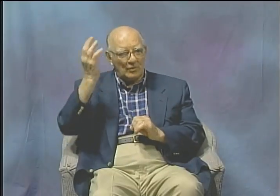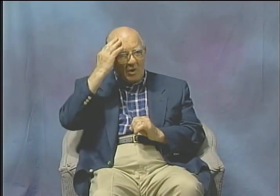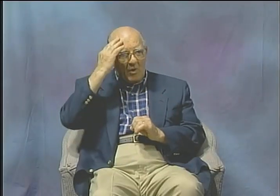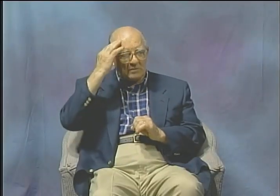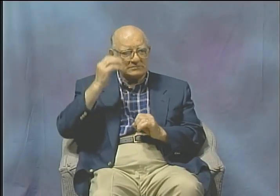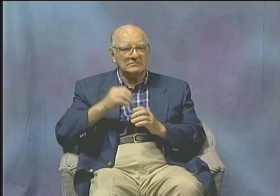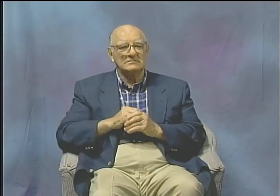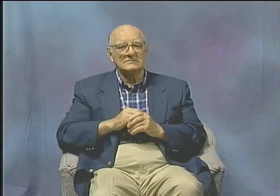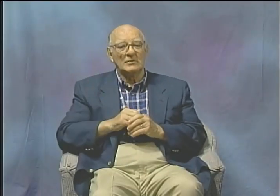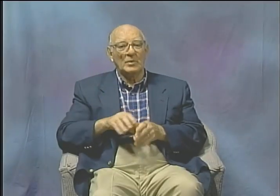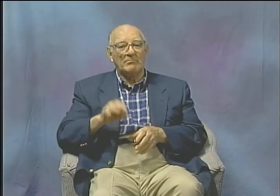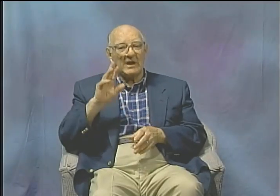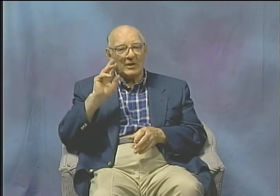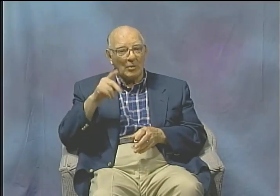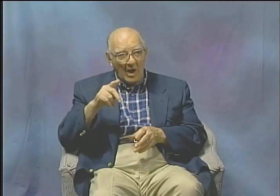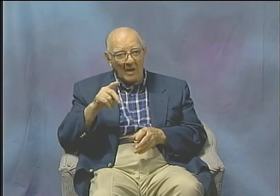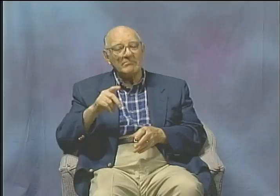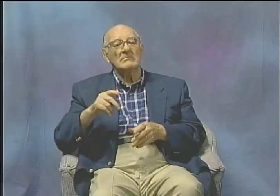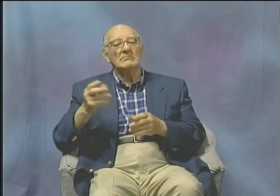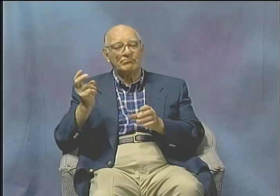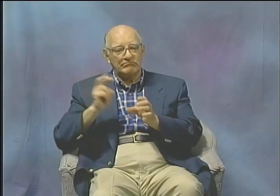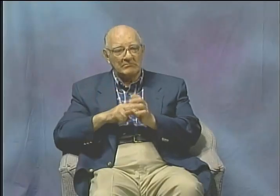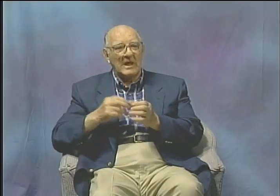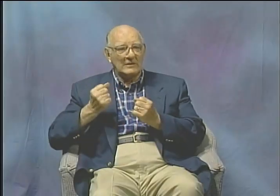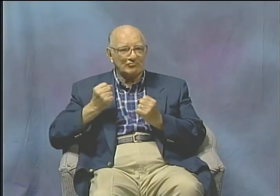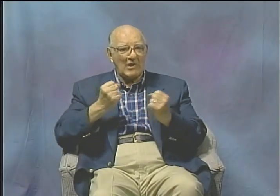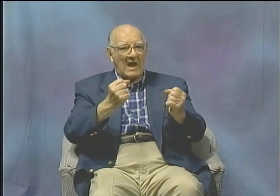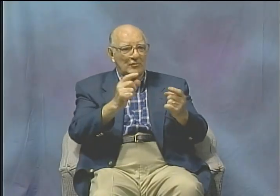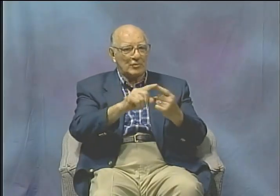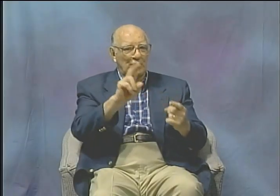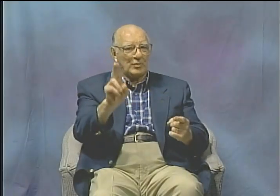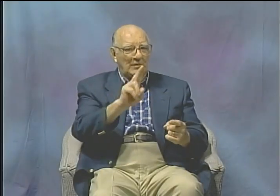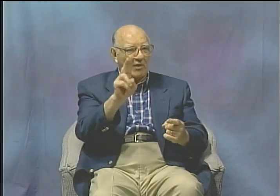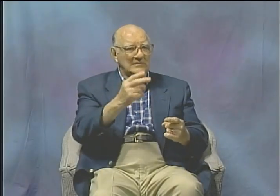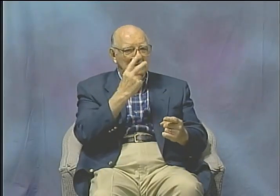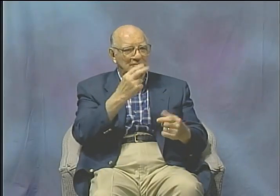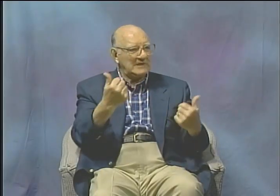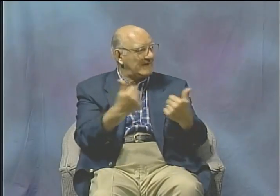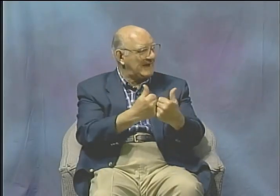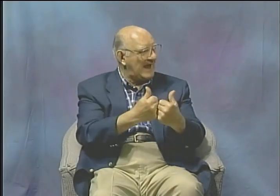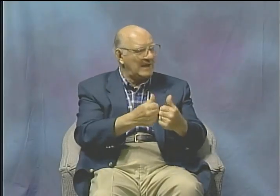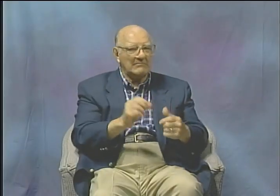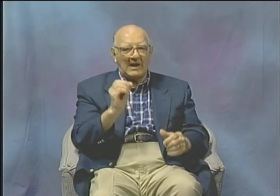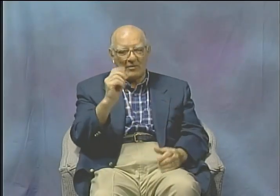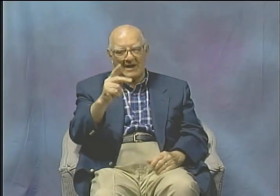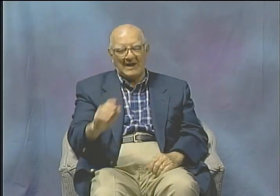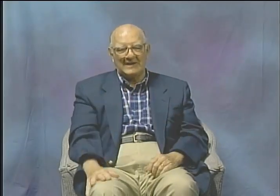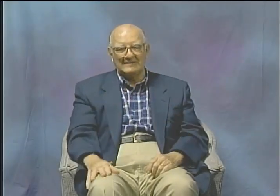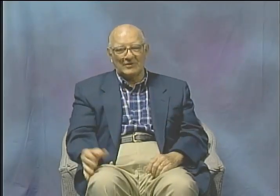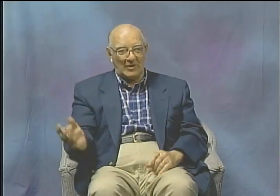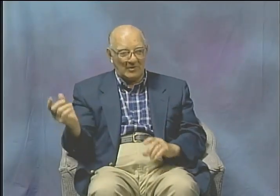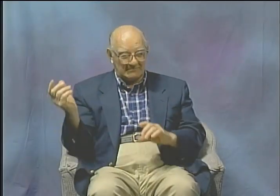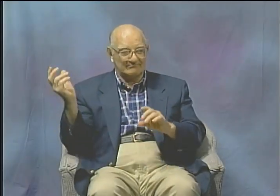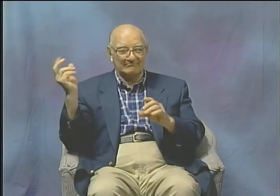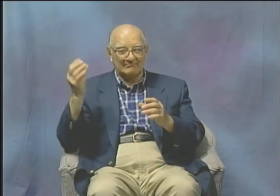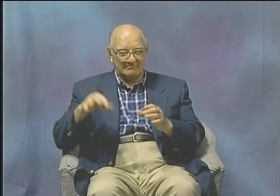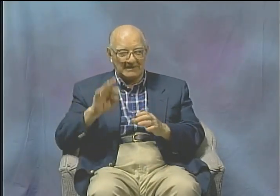know. We pick you up and drive you to the university to see the game. Okay, so picked me